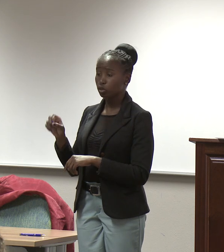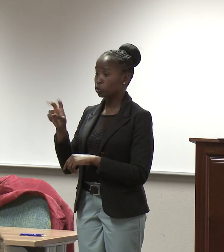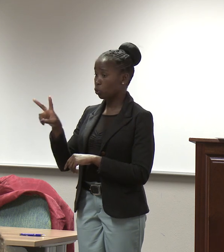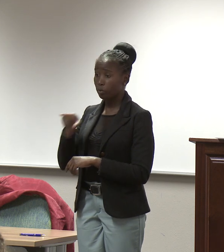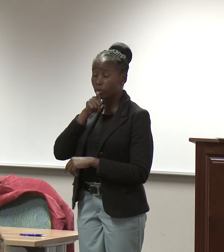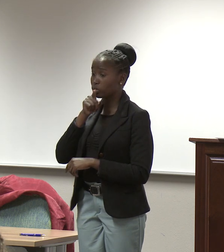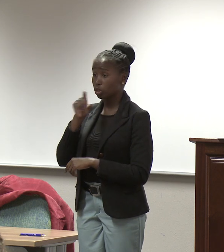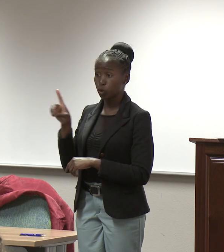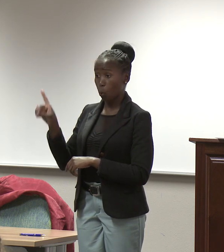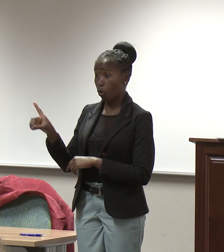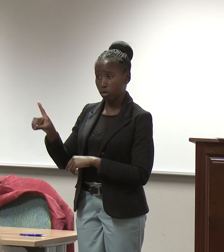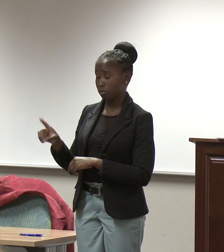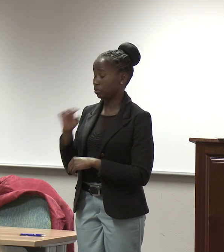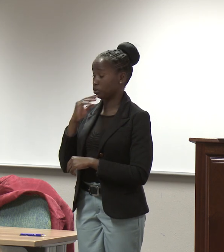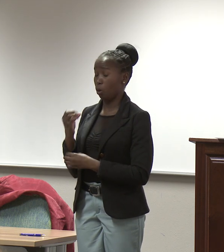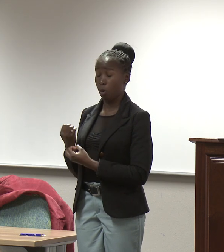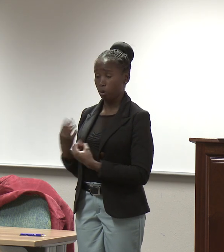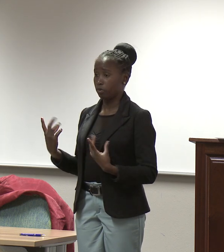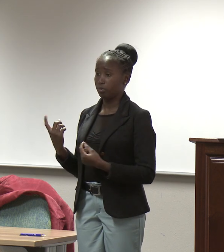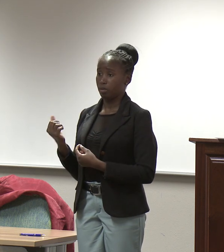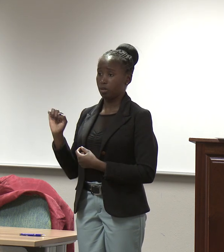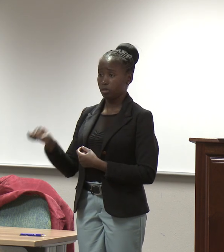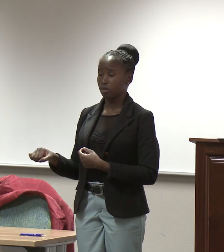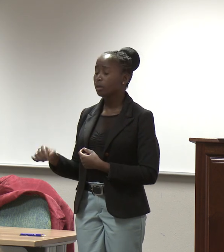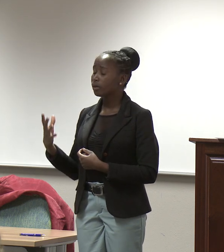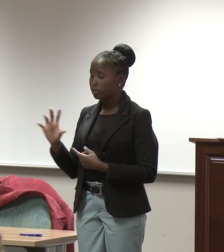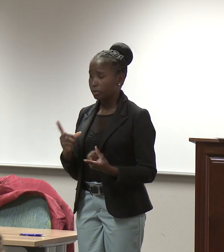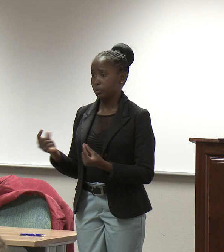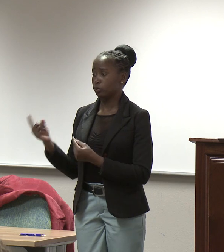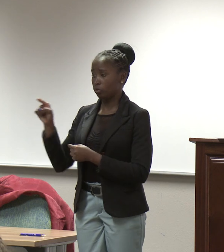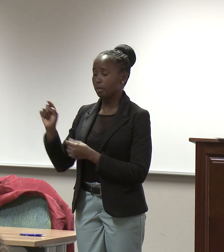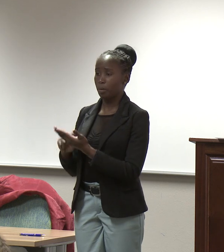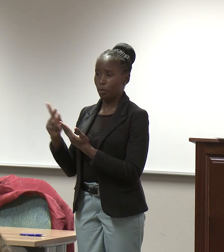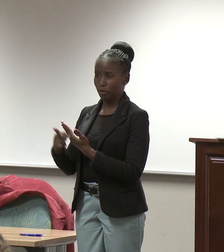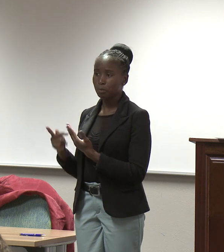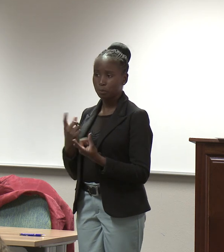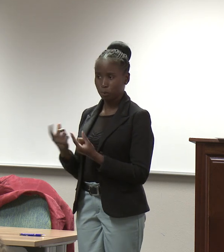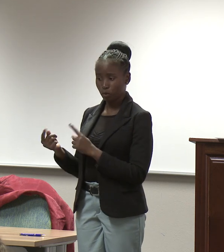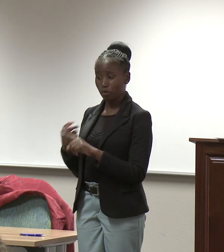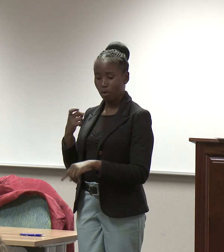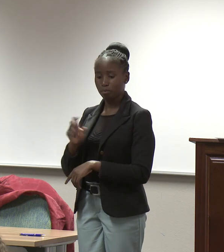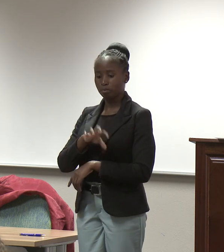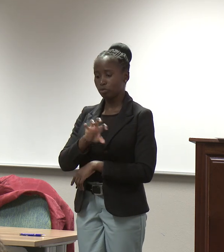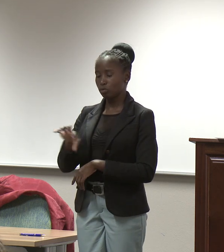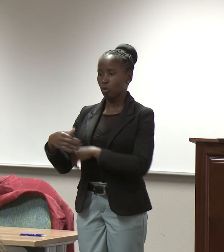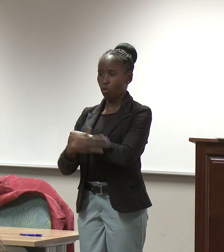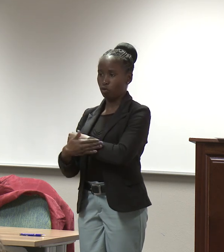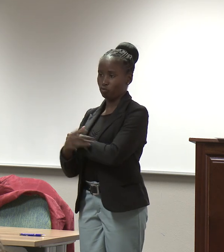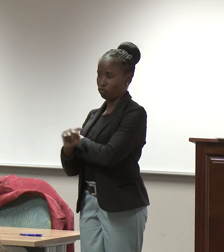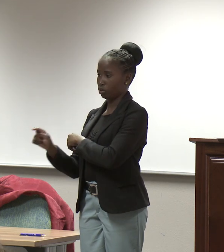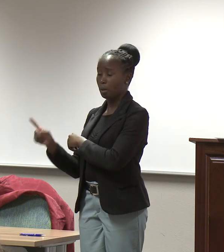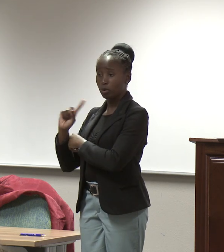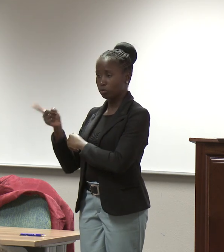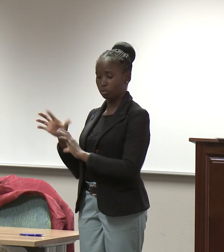$3,600,000, so it was a lot of money. But it was conducted, I could conduct that project in 22 countries, and there were no strings